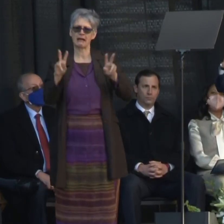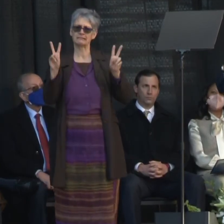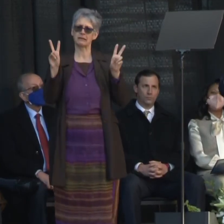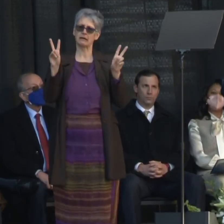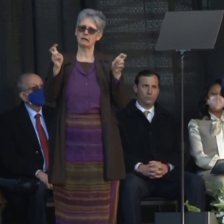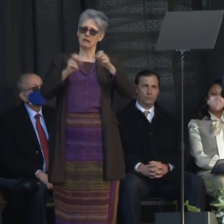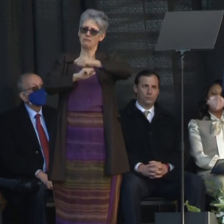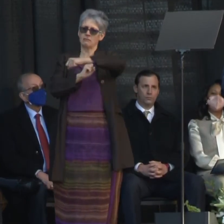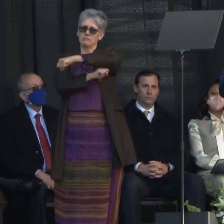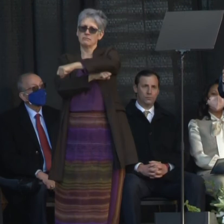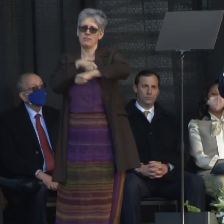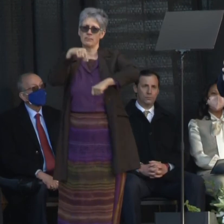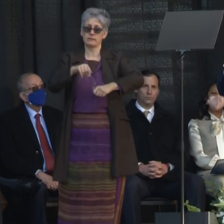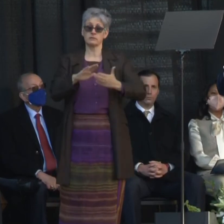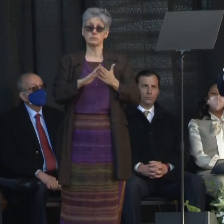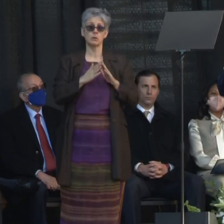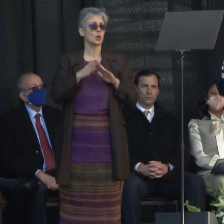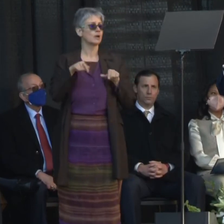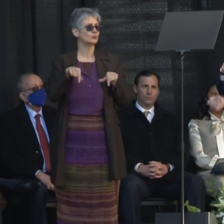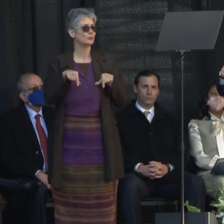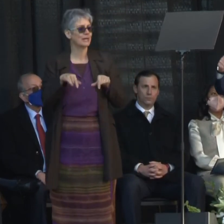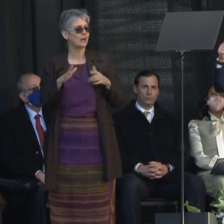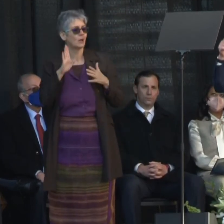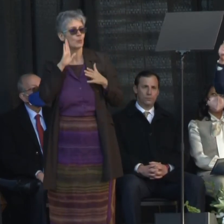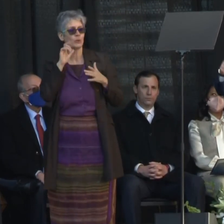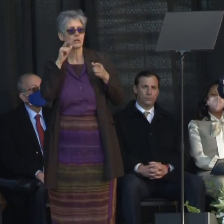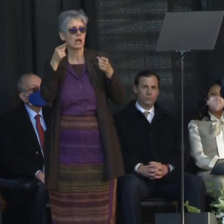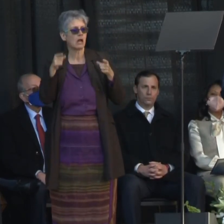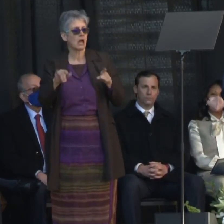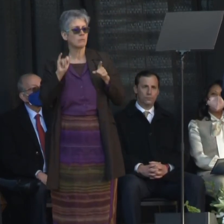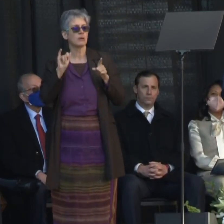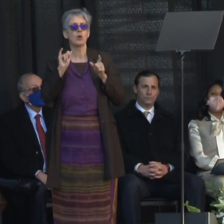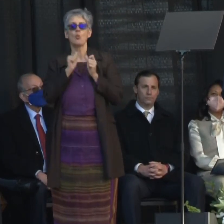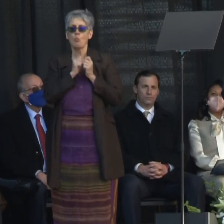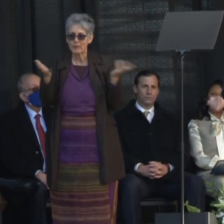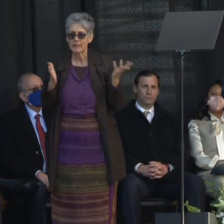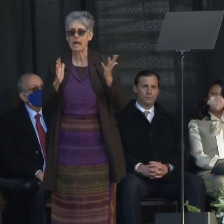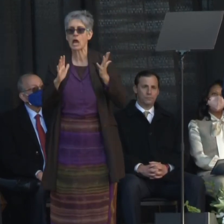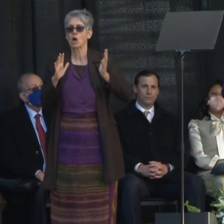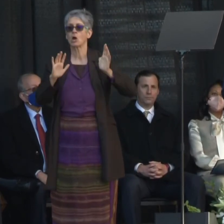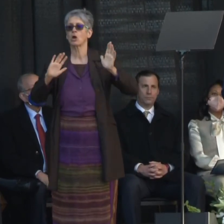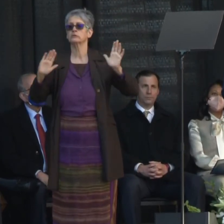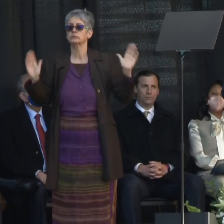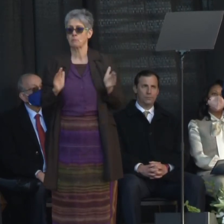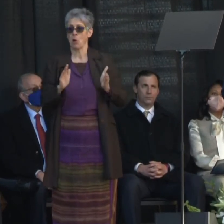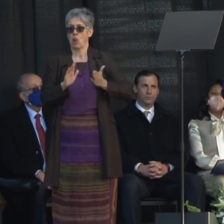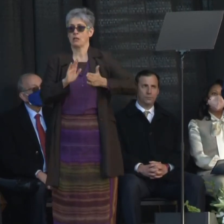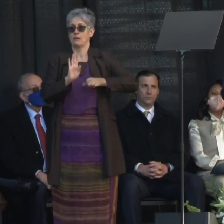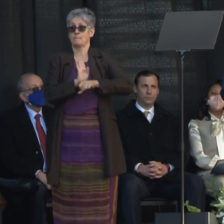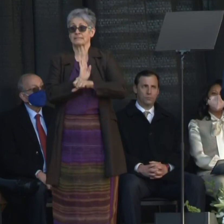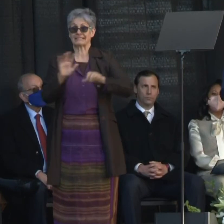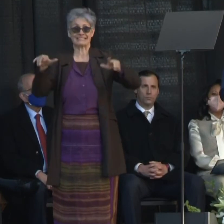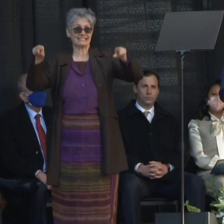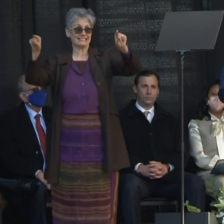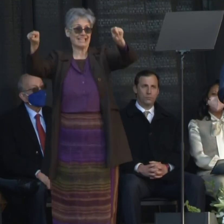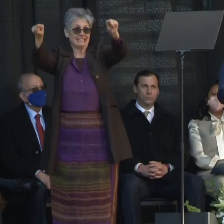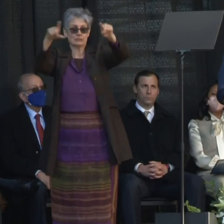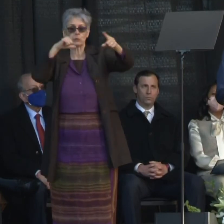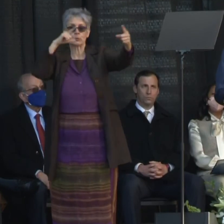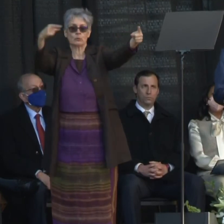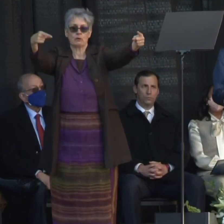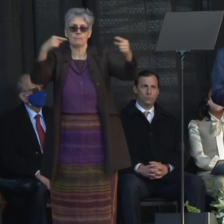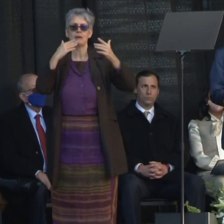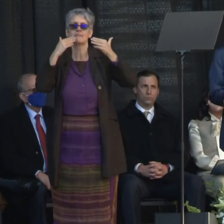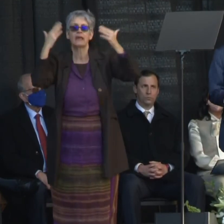today would have not happened if it wasn't for all those small businesses that came out today. Thank you, we support you, and